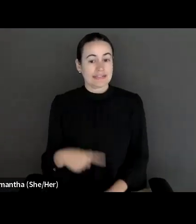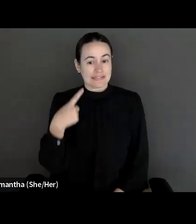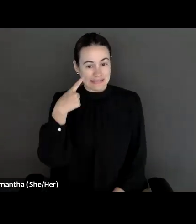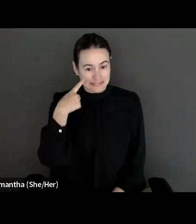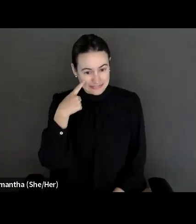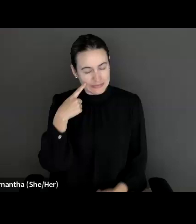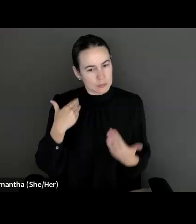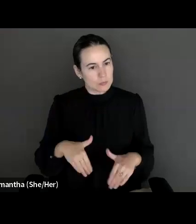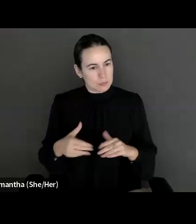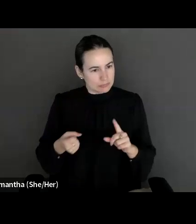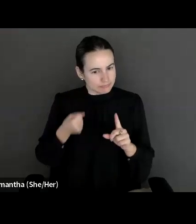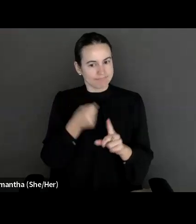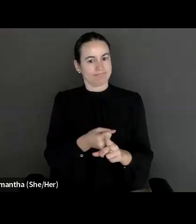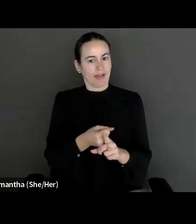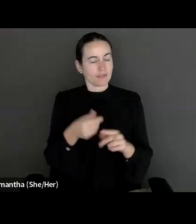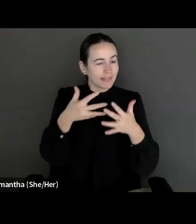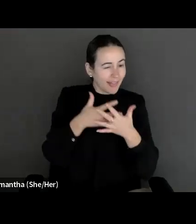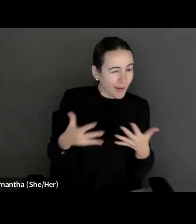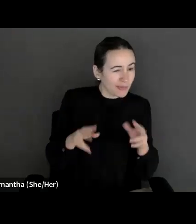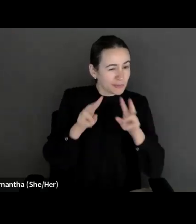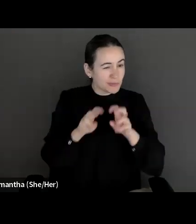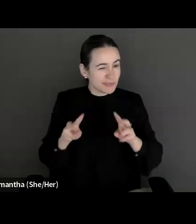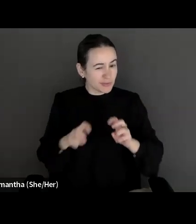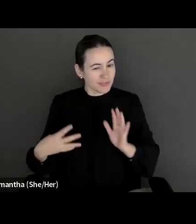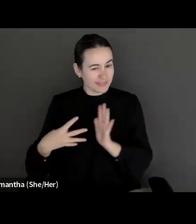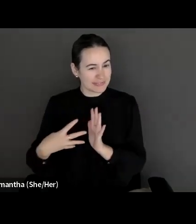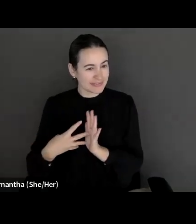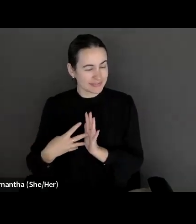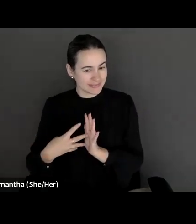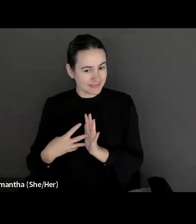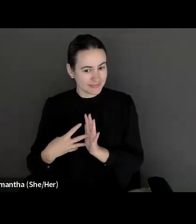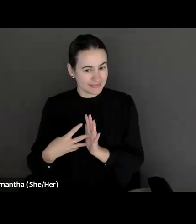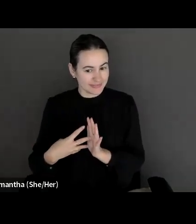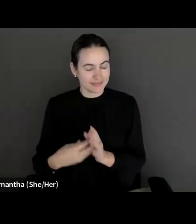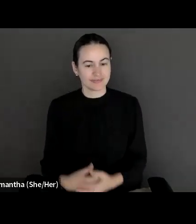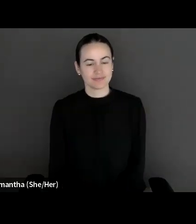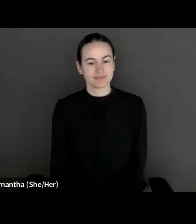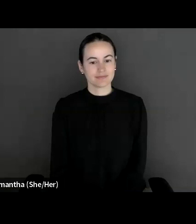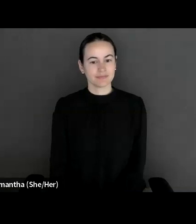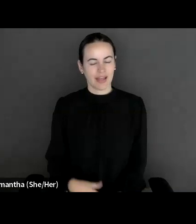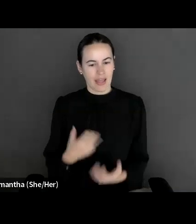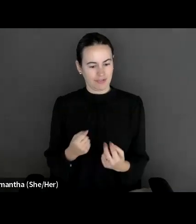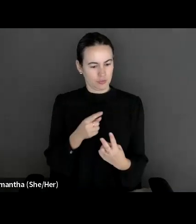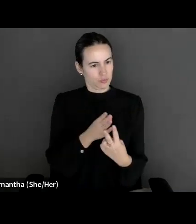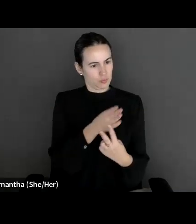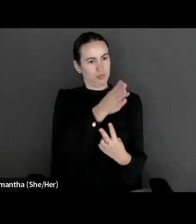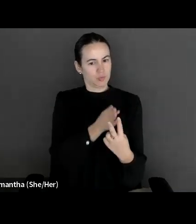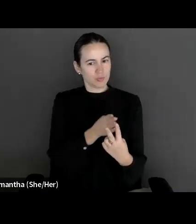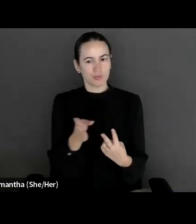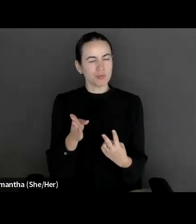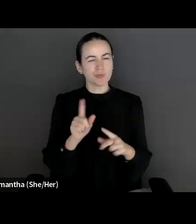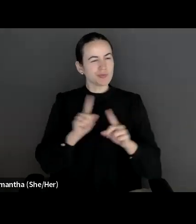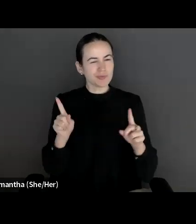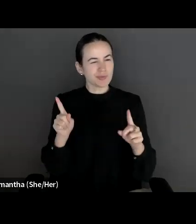testing. However, others have noted that this dichotomous conceptualization does not always reflect